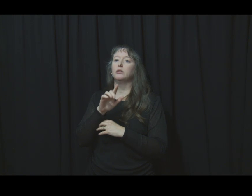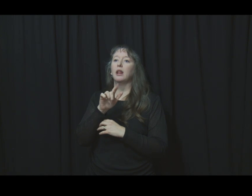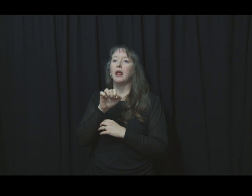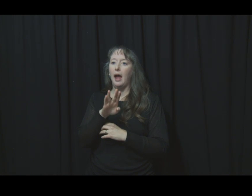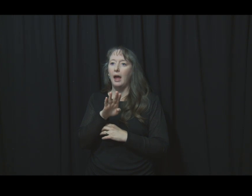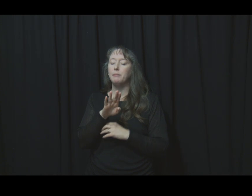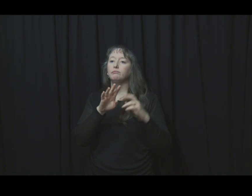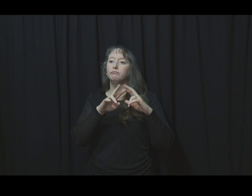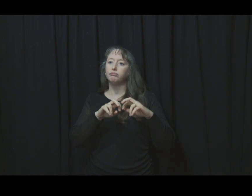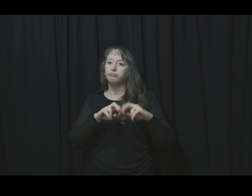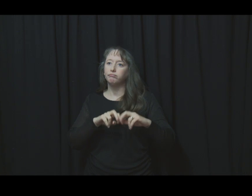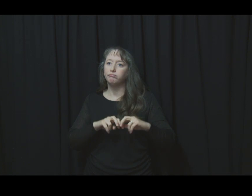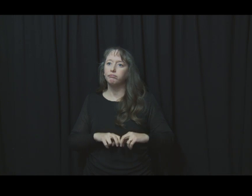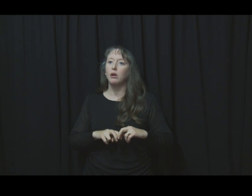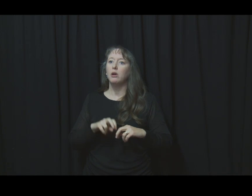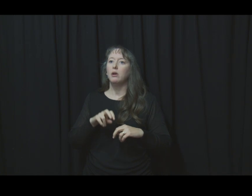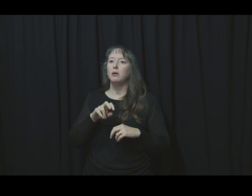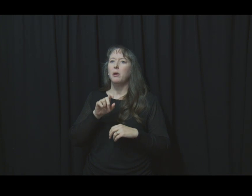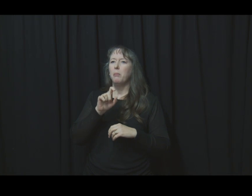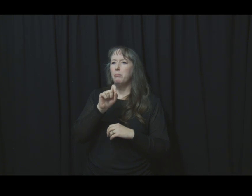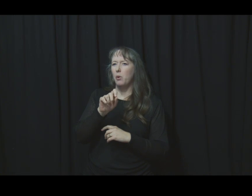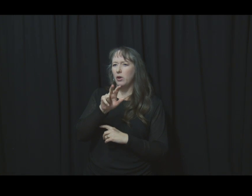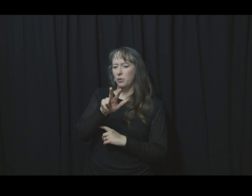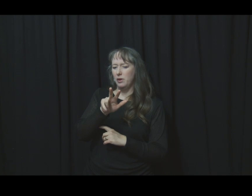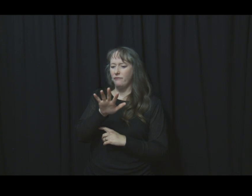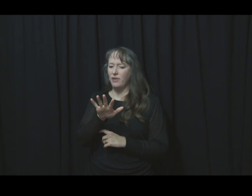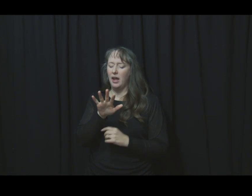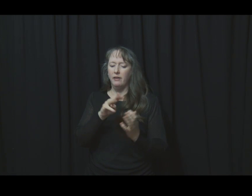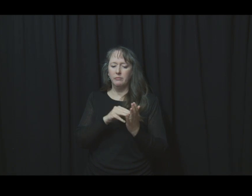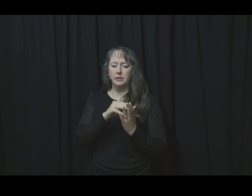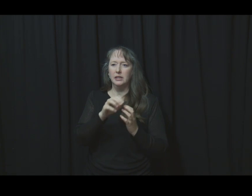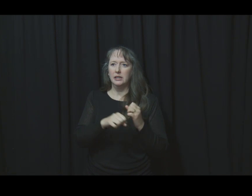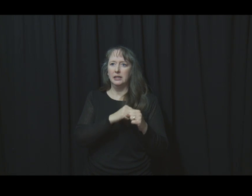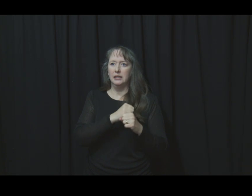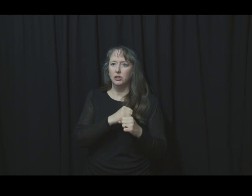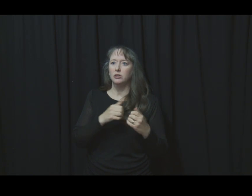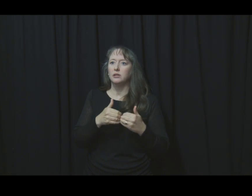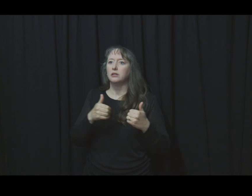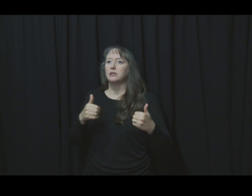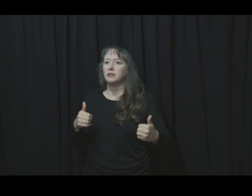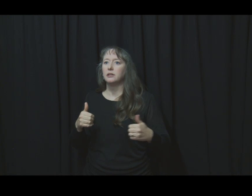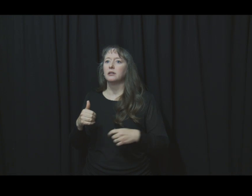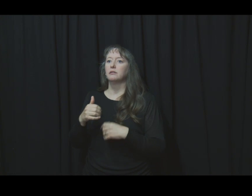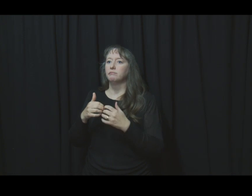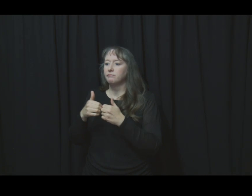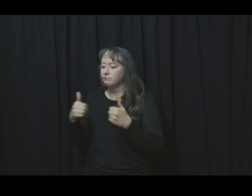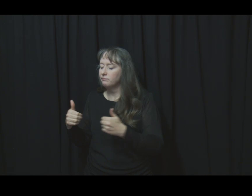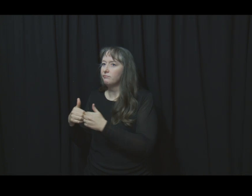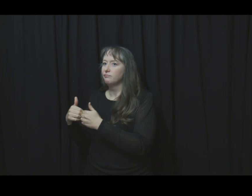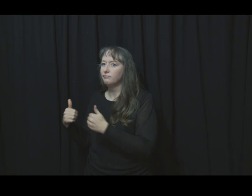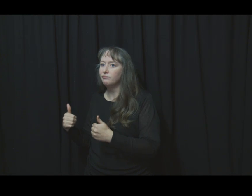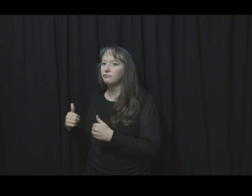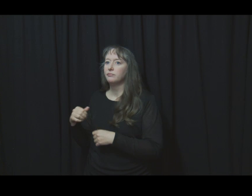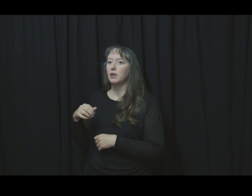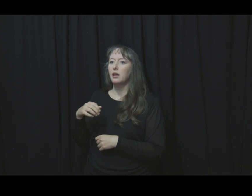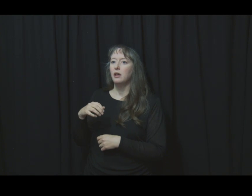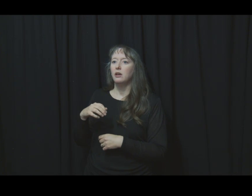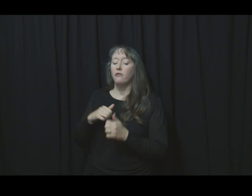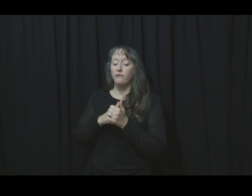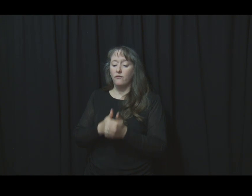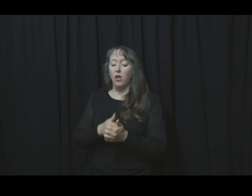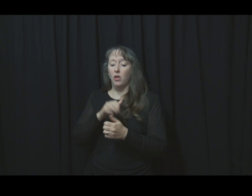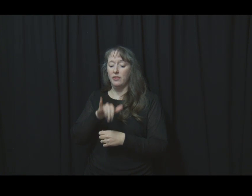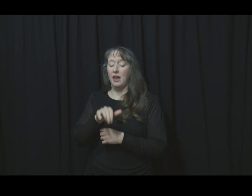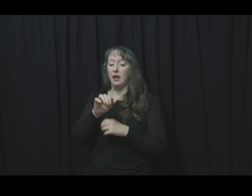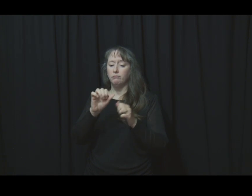0.35 million years. When he separated out the minerals, amphibole and pyroxene, and use potassium argon dating, you get 0.9